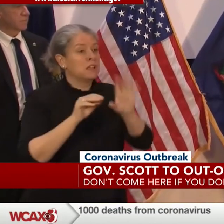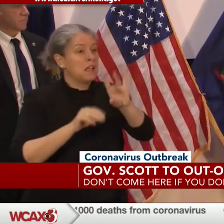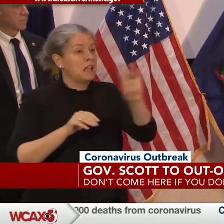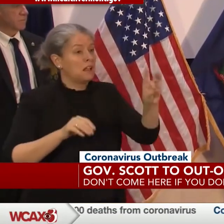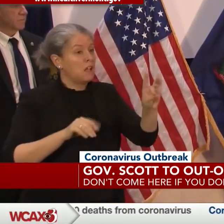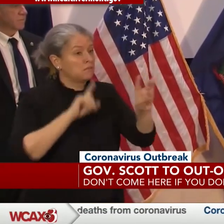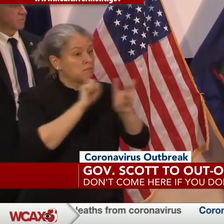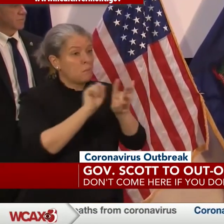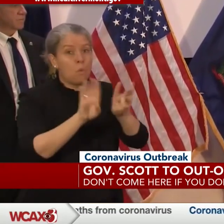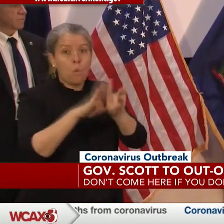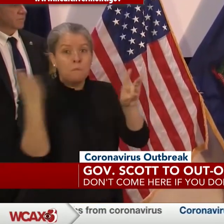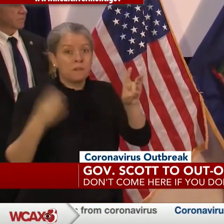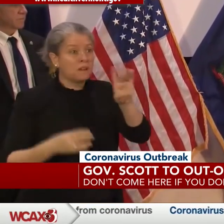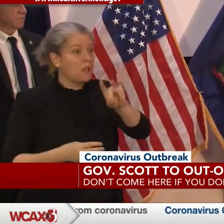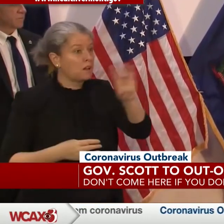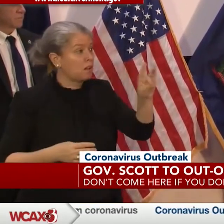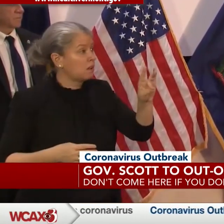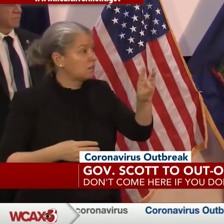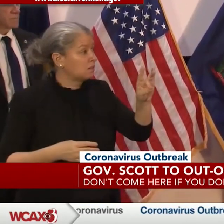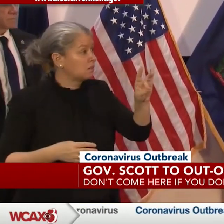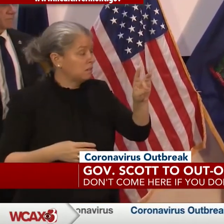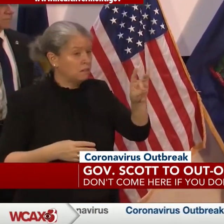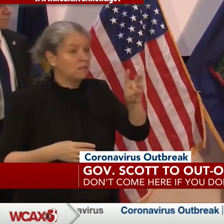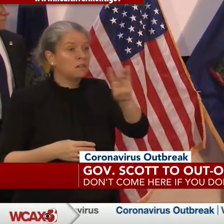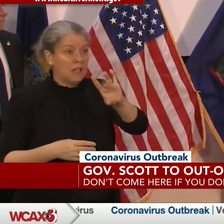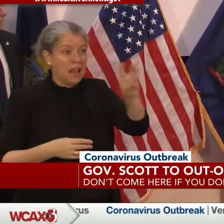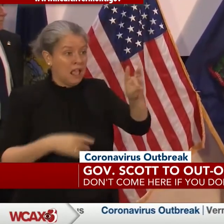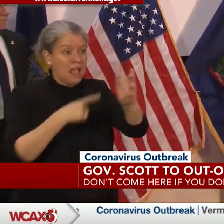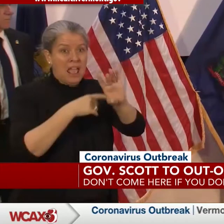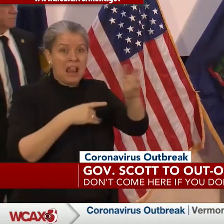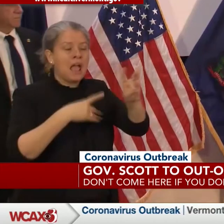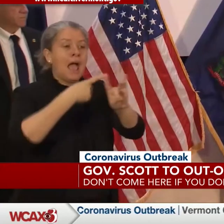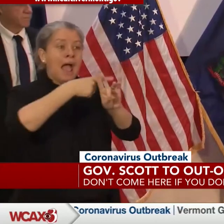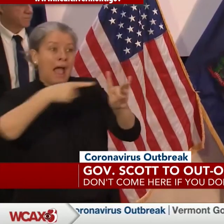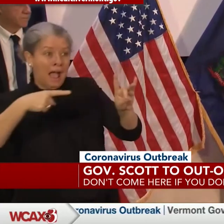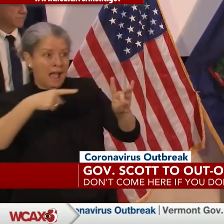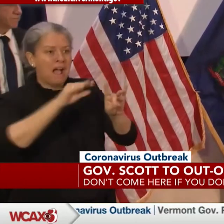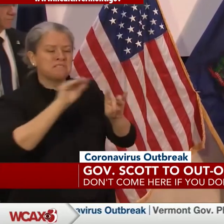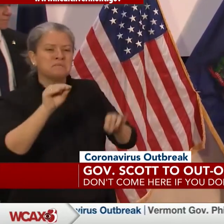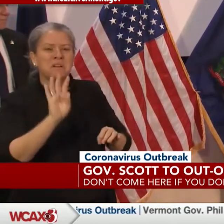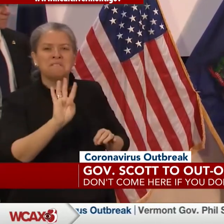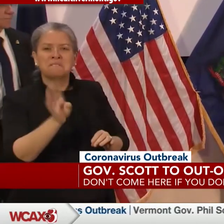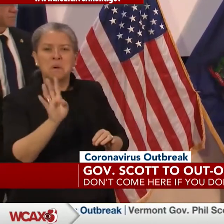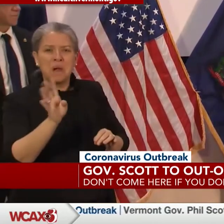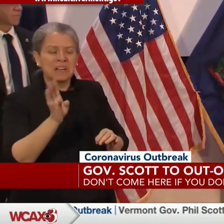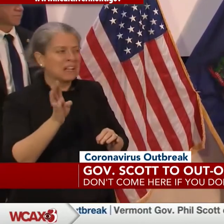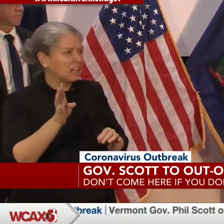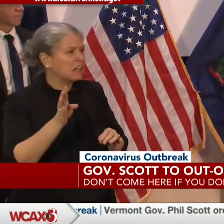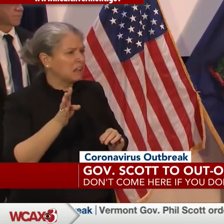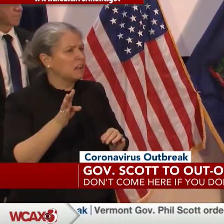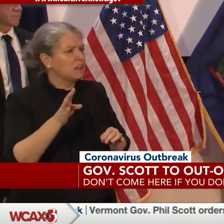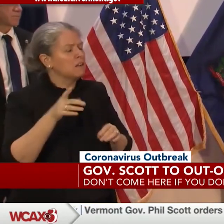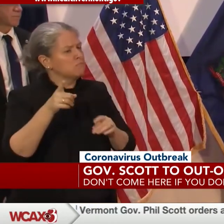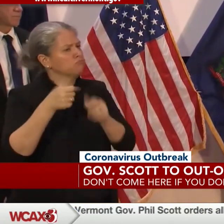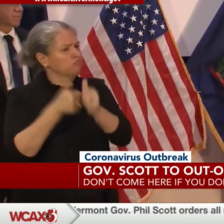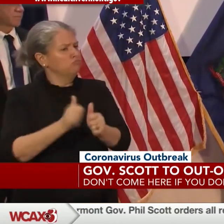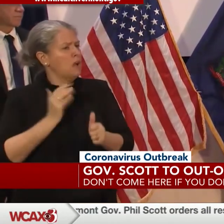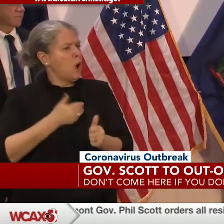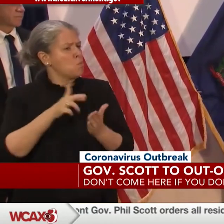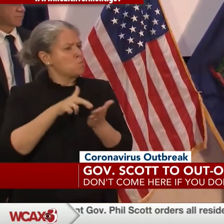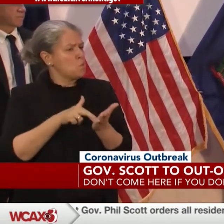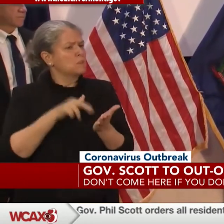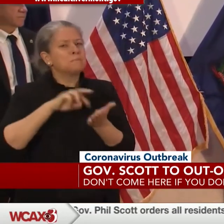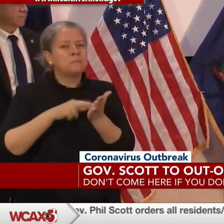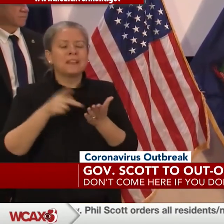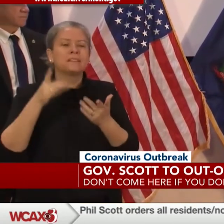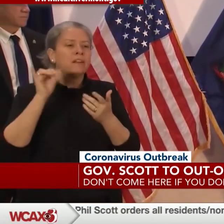open. Half of those 88 were in compliance. In other words, they were housing folks that were involved in the